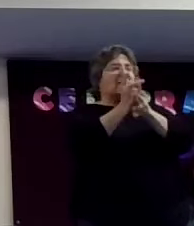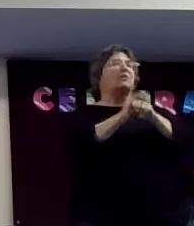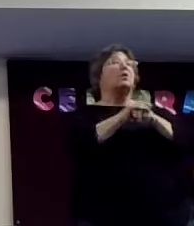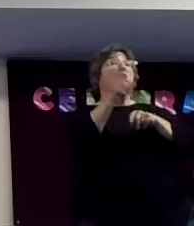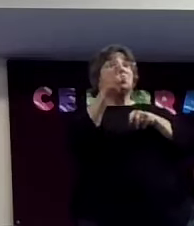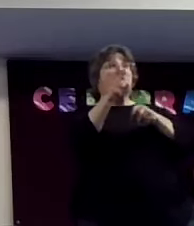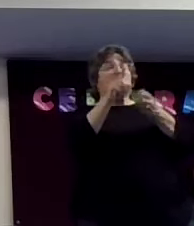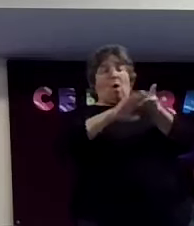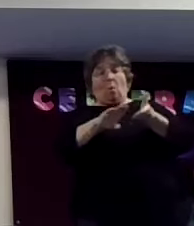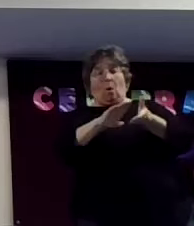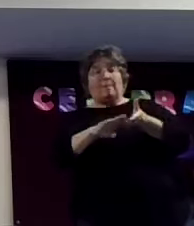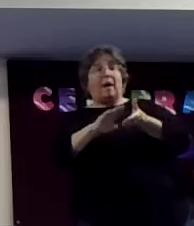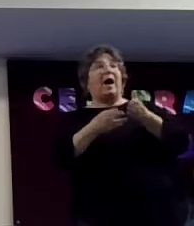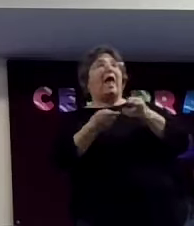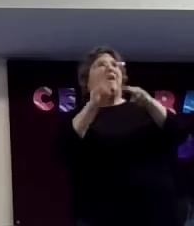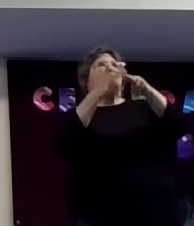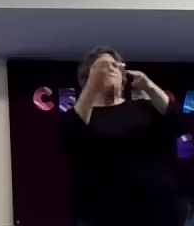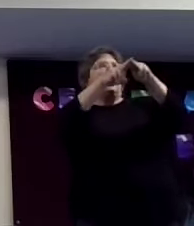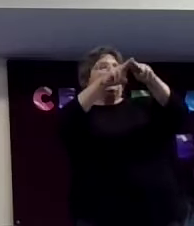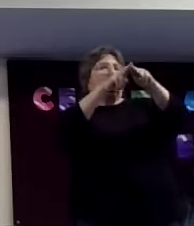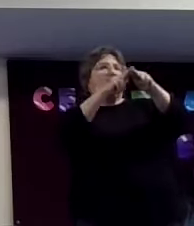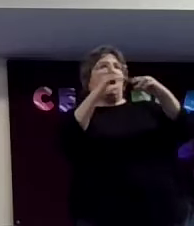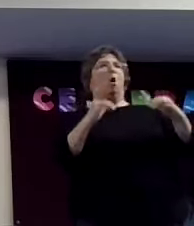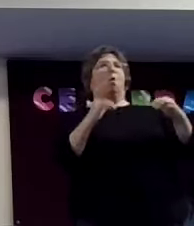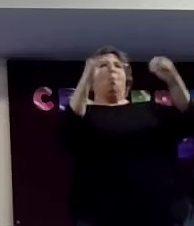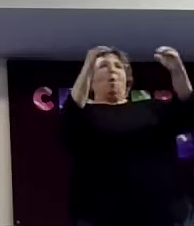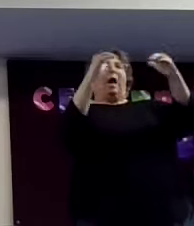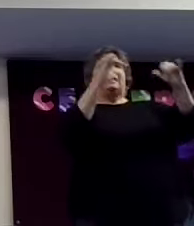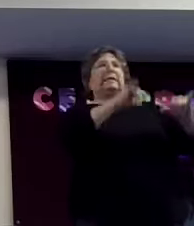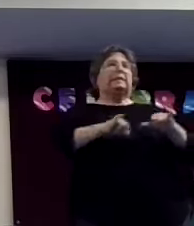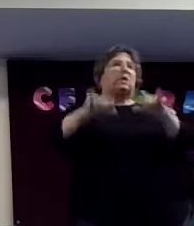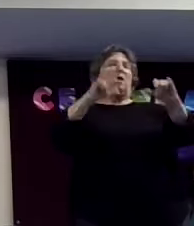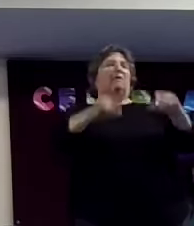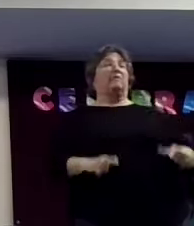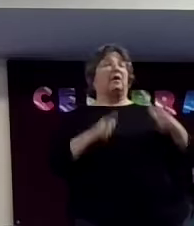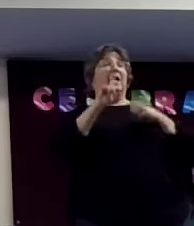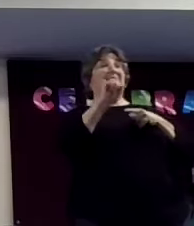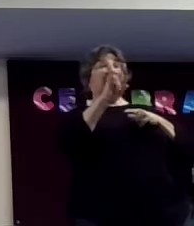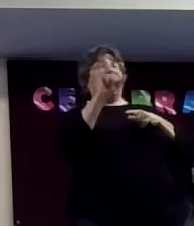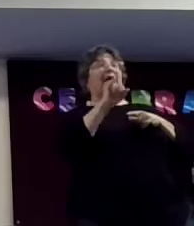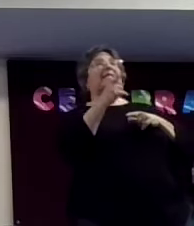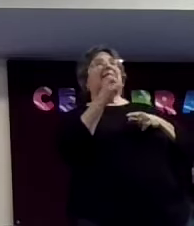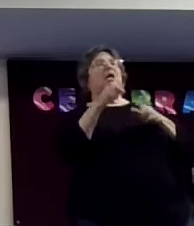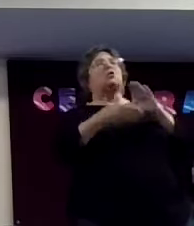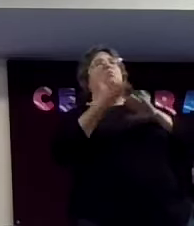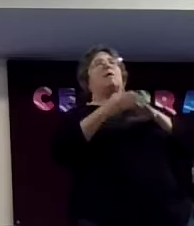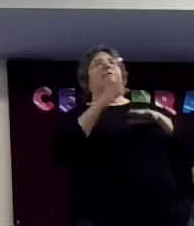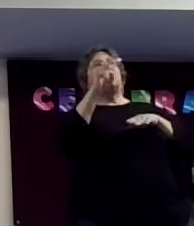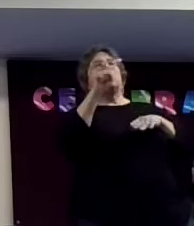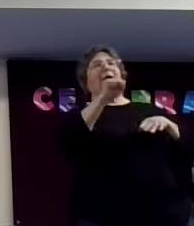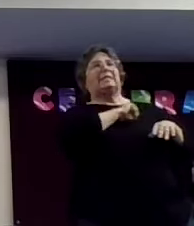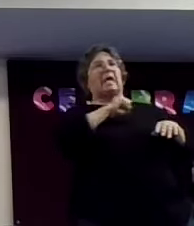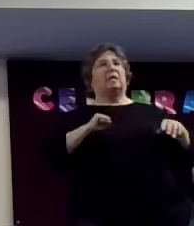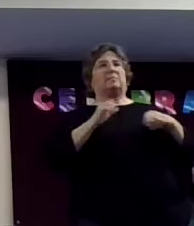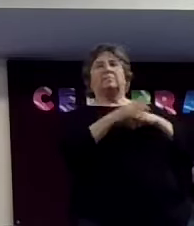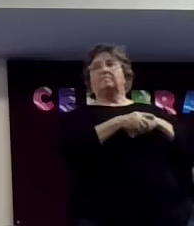how you wipe out inflation and raise the standards of living. This is why Diane Sayre is running for U.S. Senate.